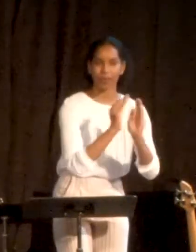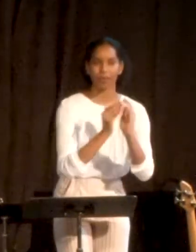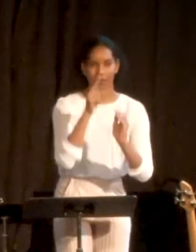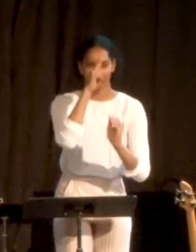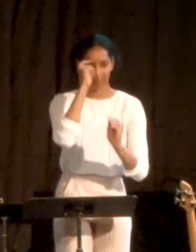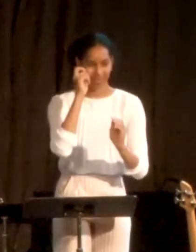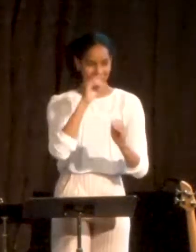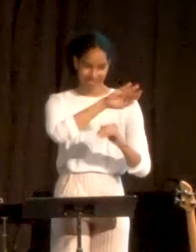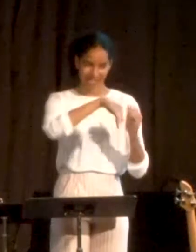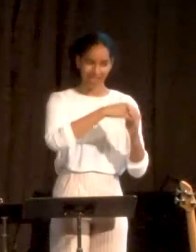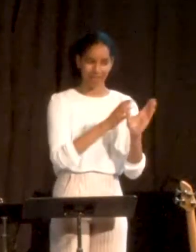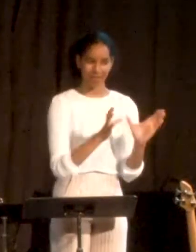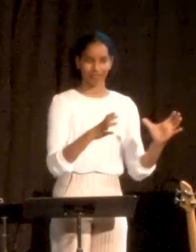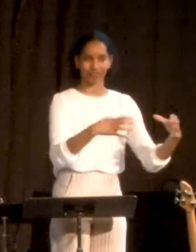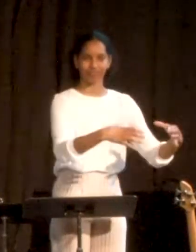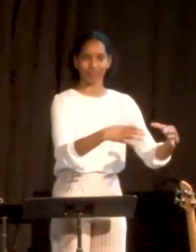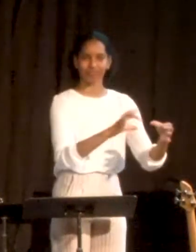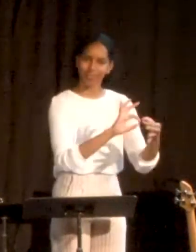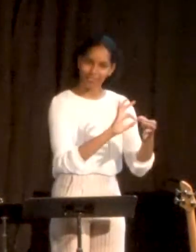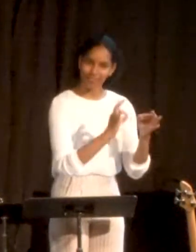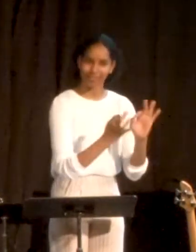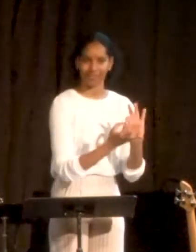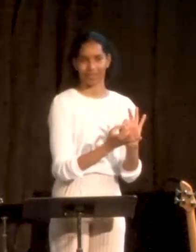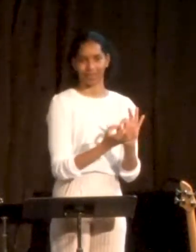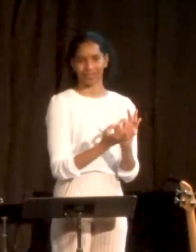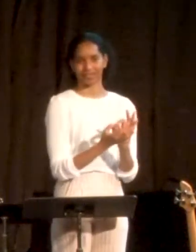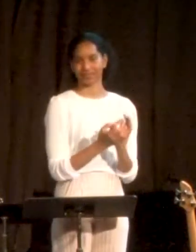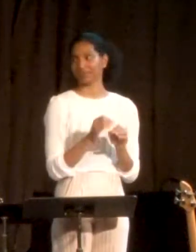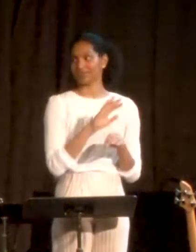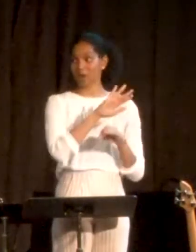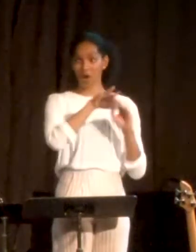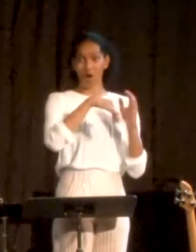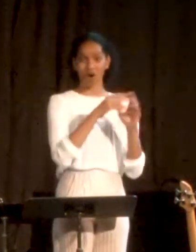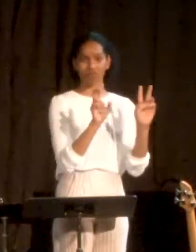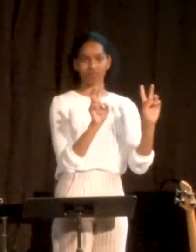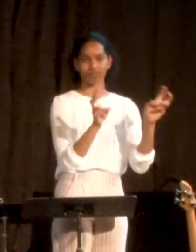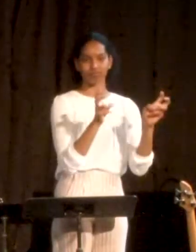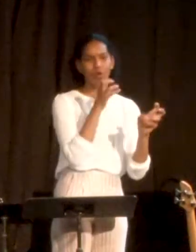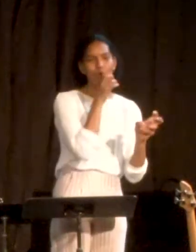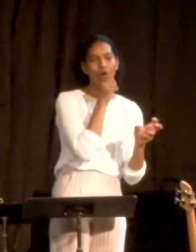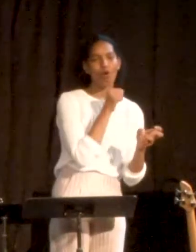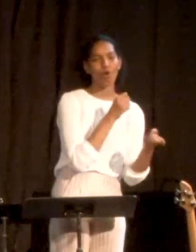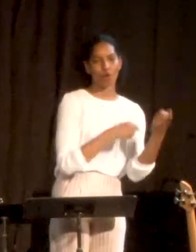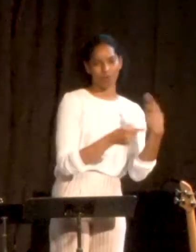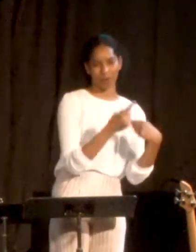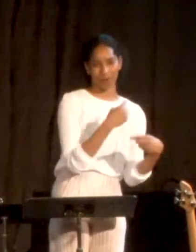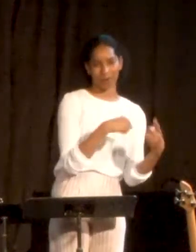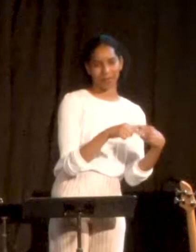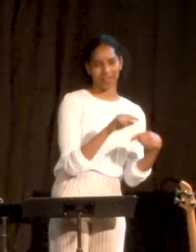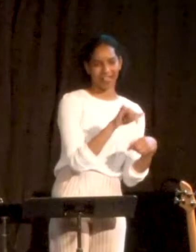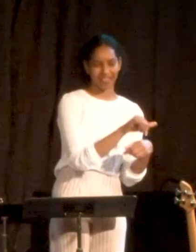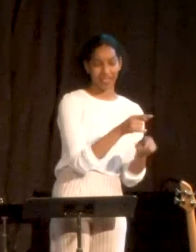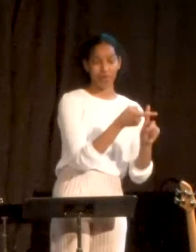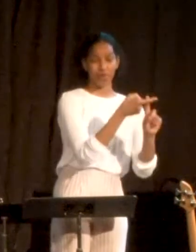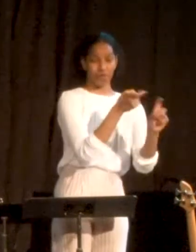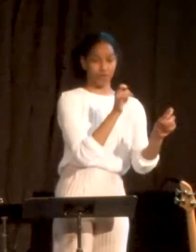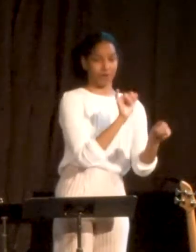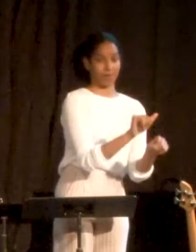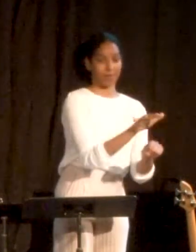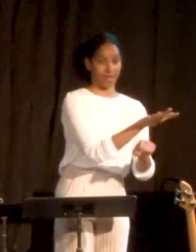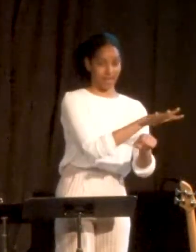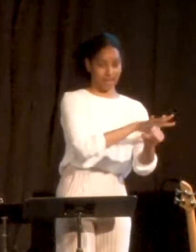They were what I shall call old-timers, because they were from